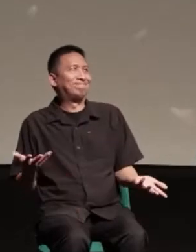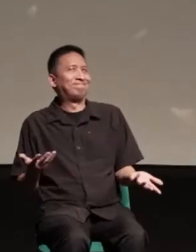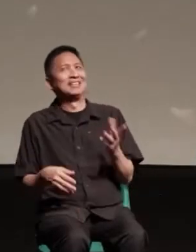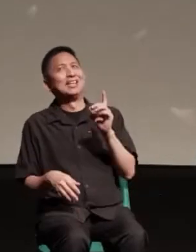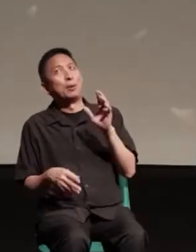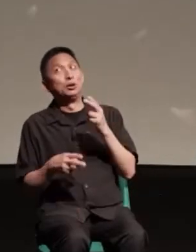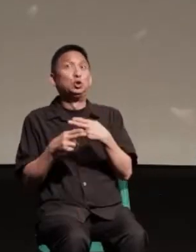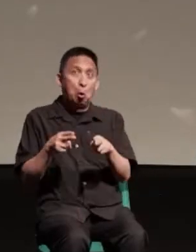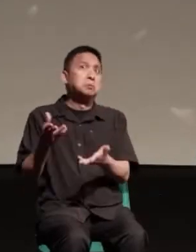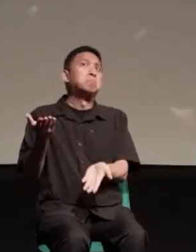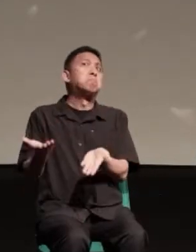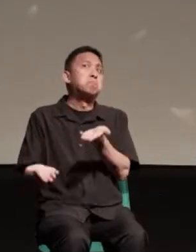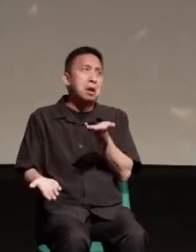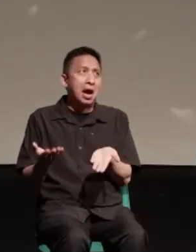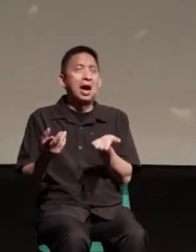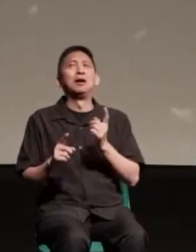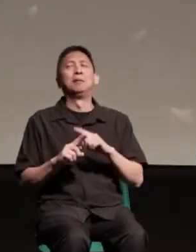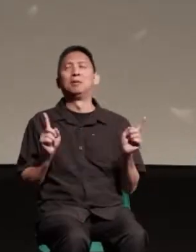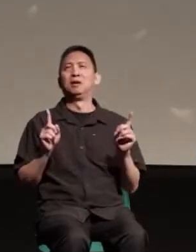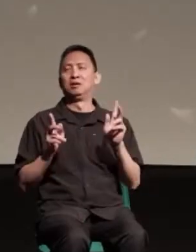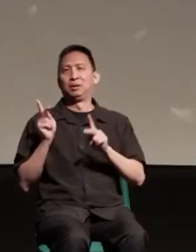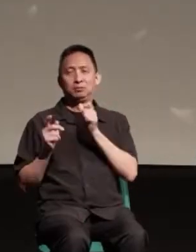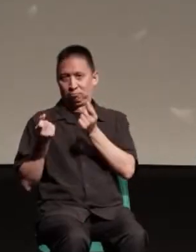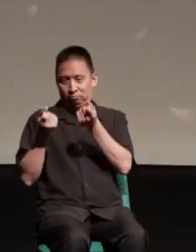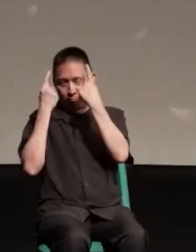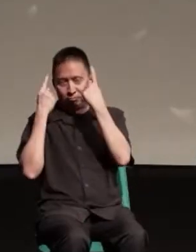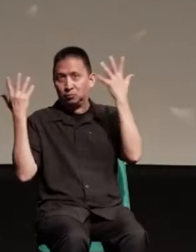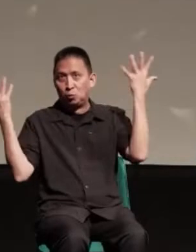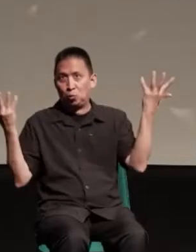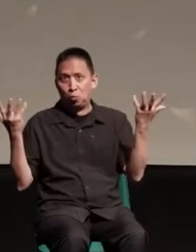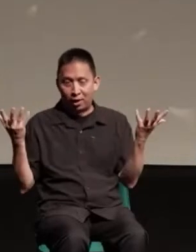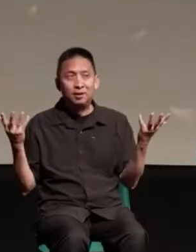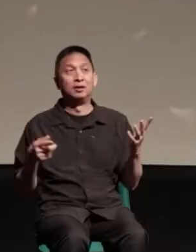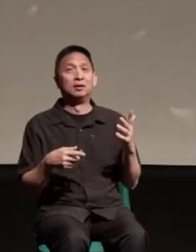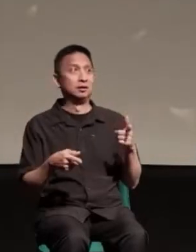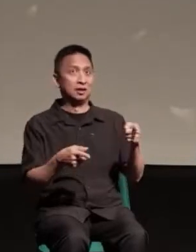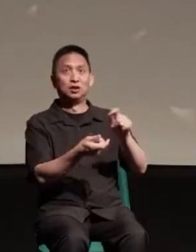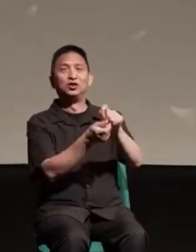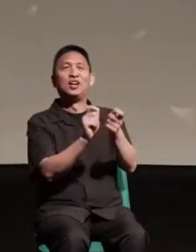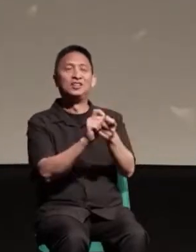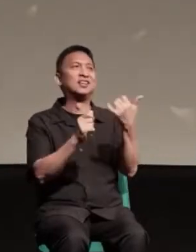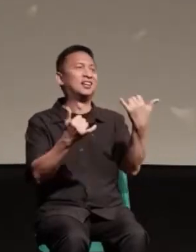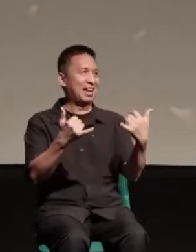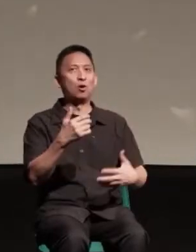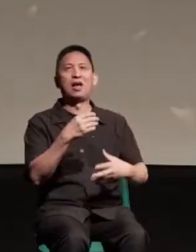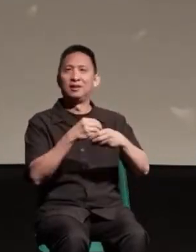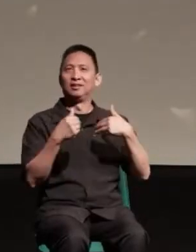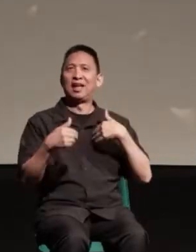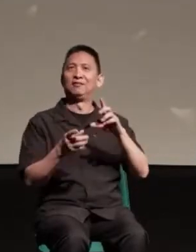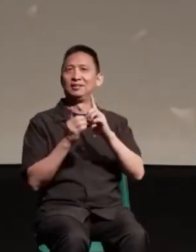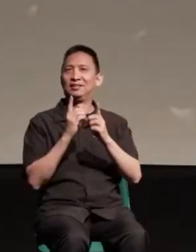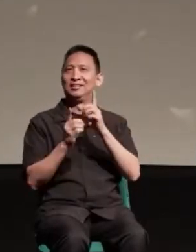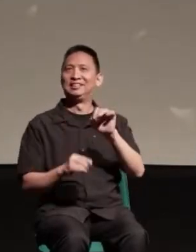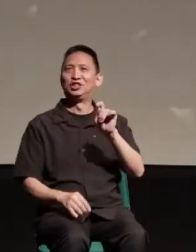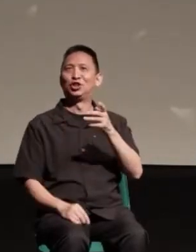I think one of the places that people don't always realize we are evolving is through something called PBS Digital Studios that